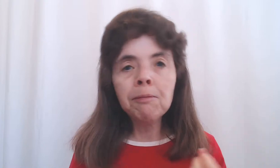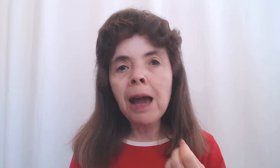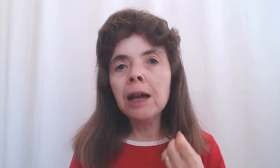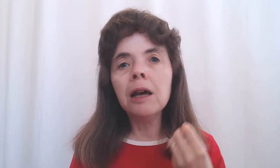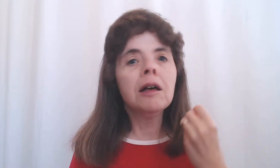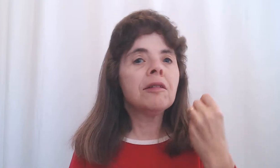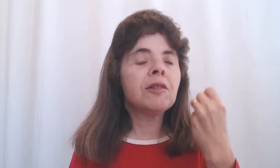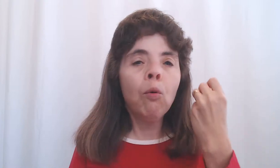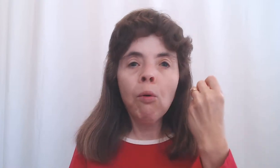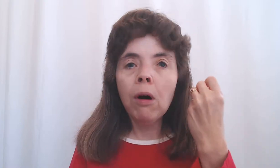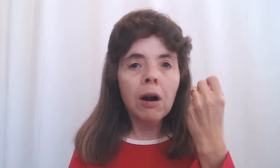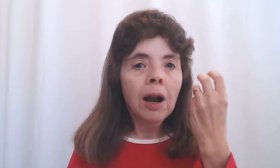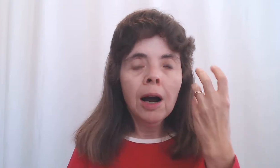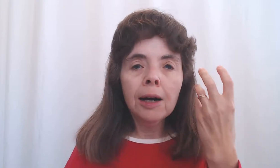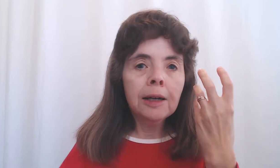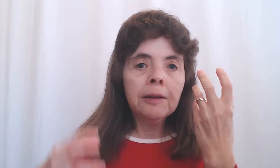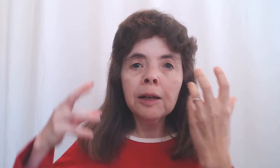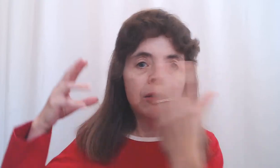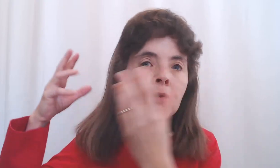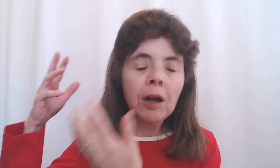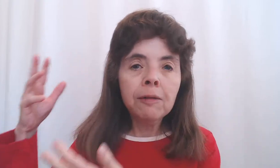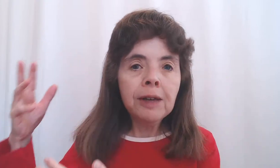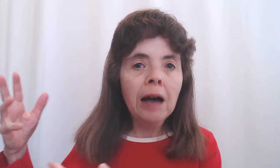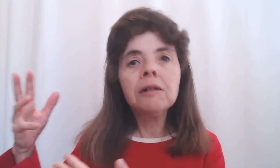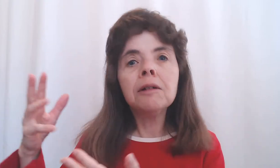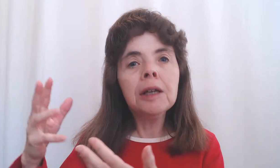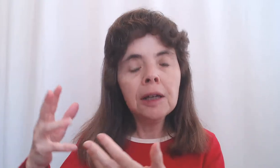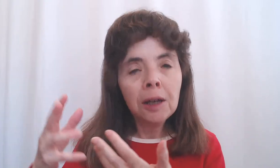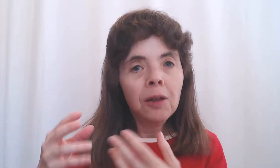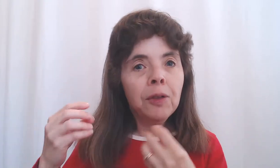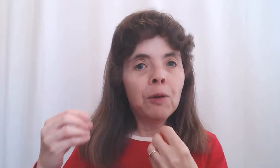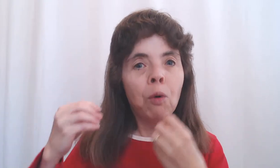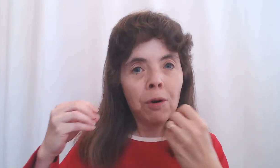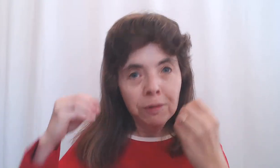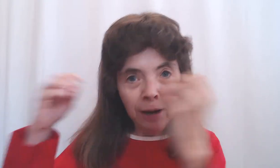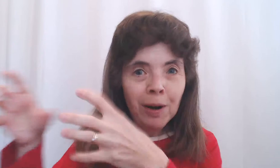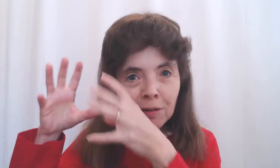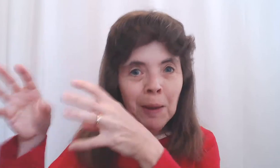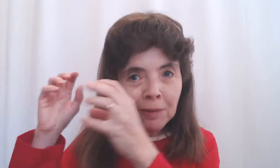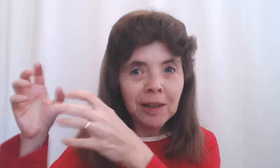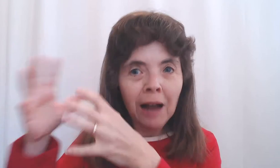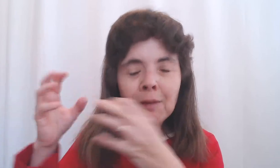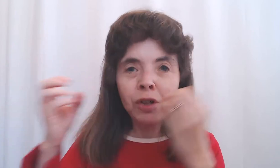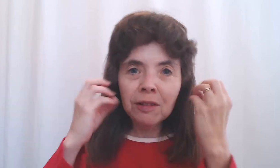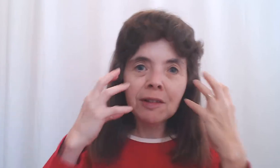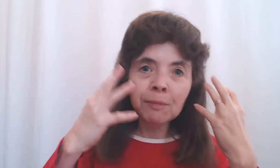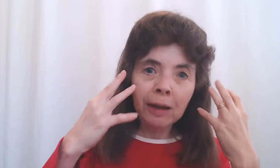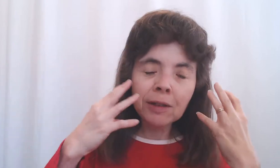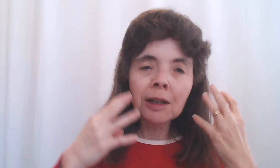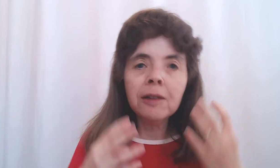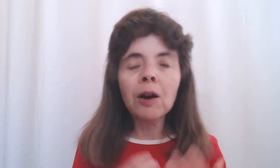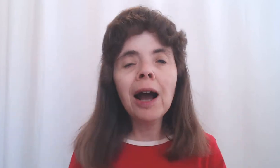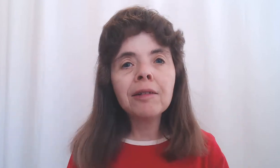Emmaus or in the hills of Galilee, there were light rays bouncing off of Jesus and bouncing into their eyes.